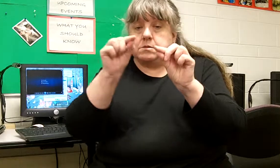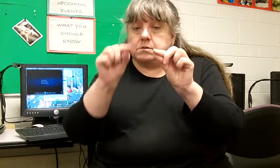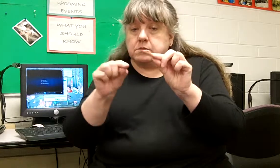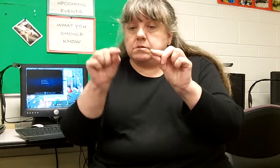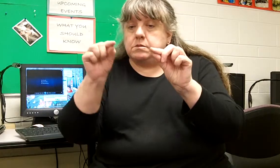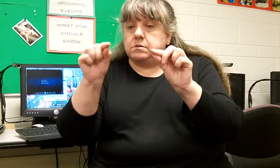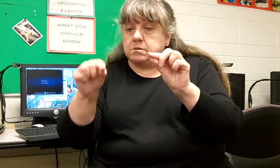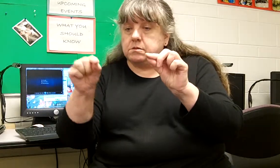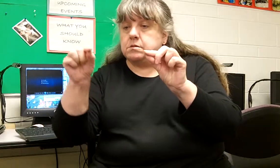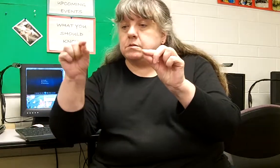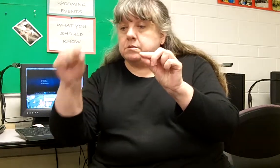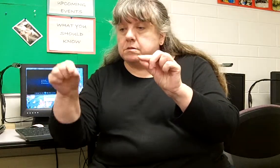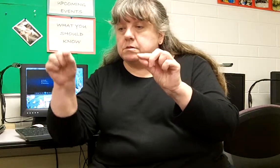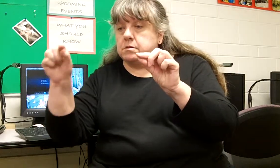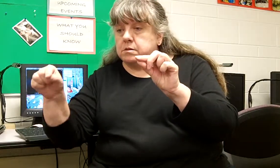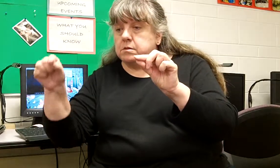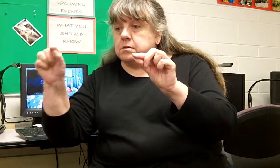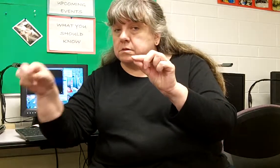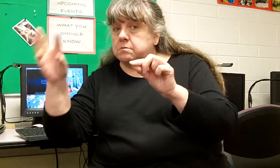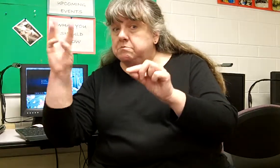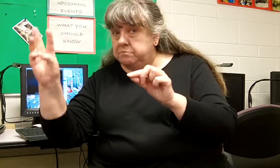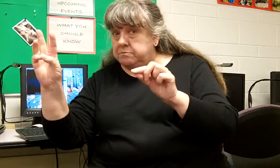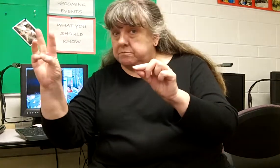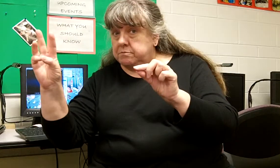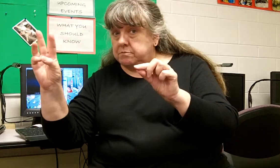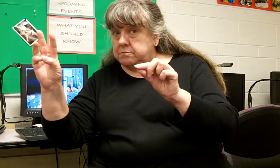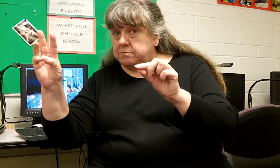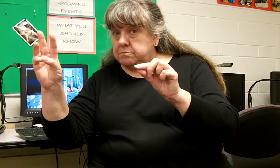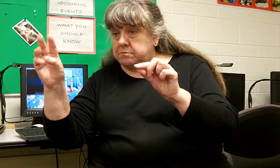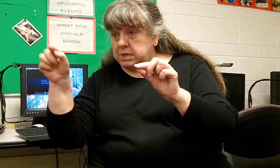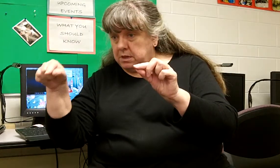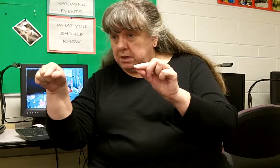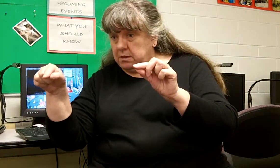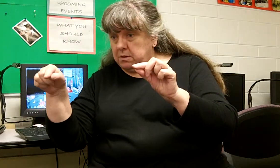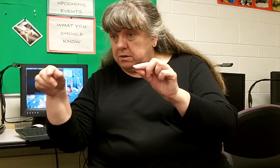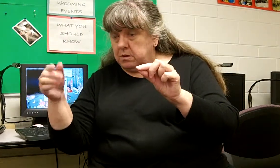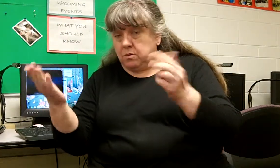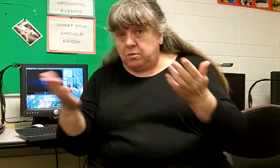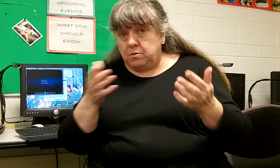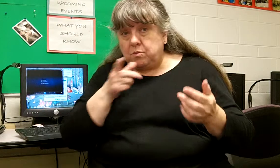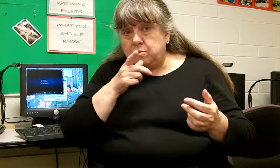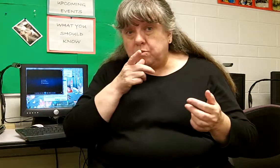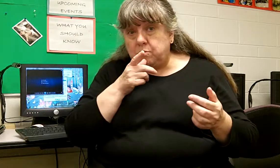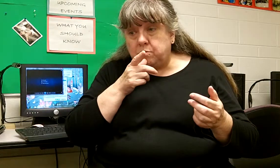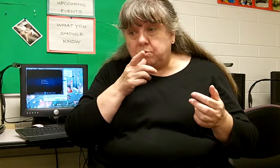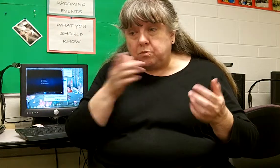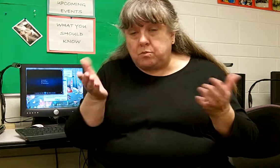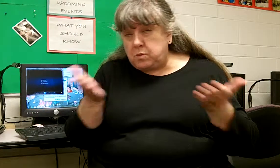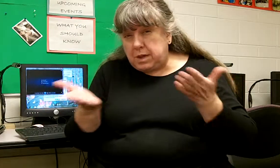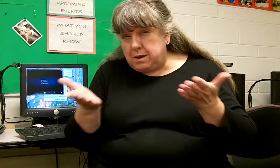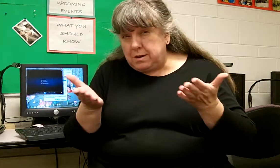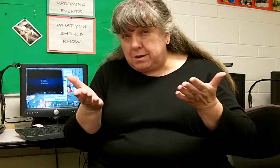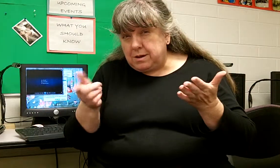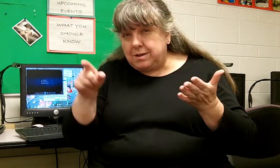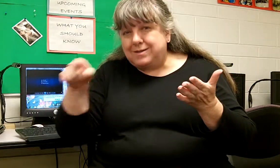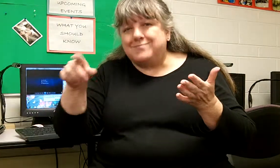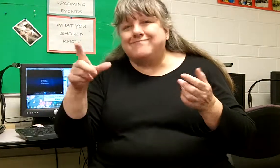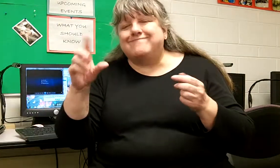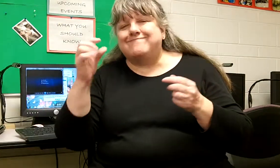5, 6. We're at 11. So 5 plus 6 is equal to 11.